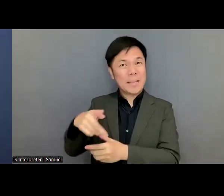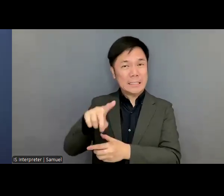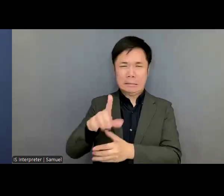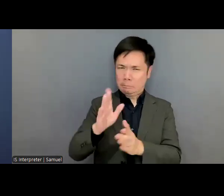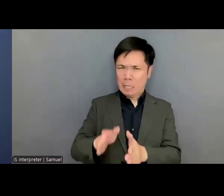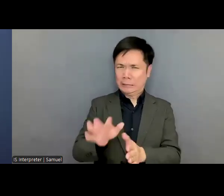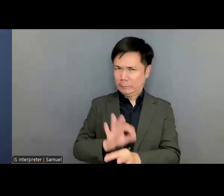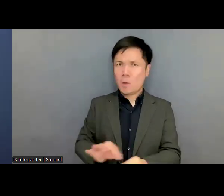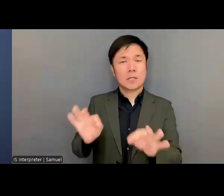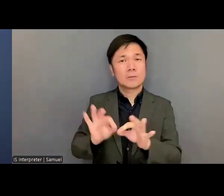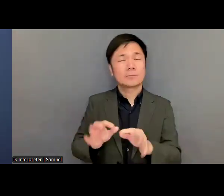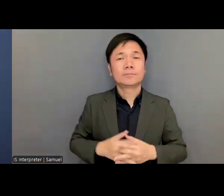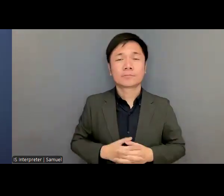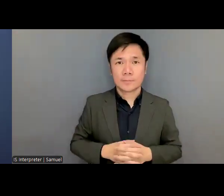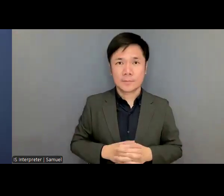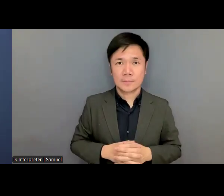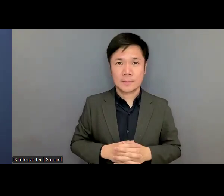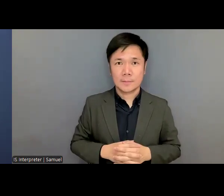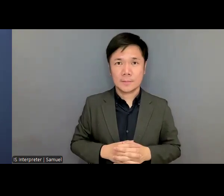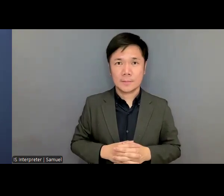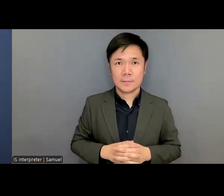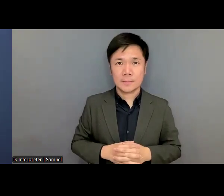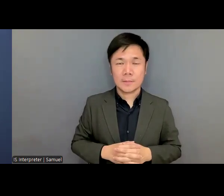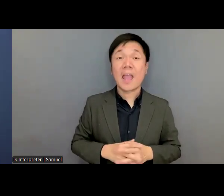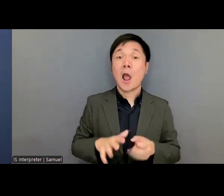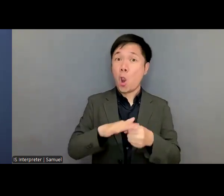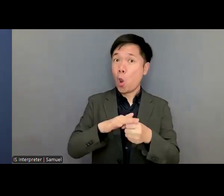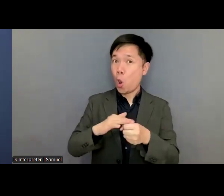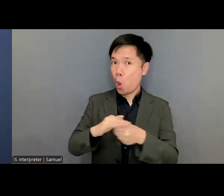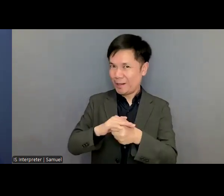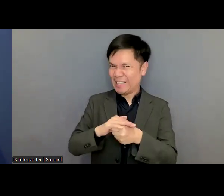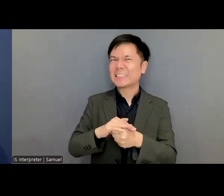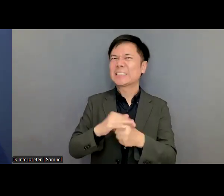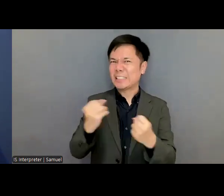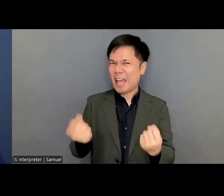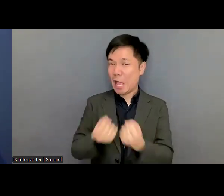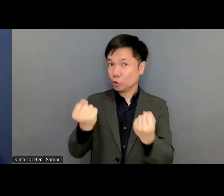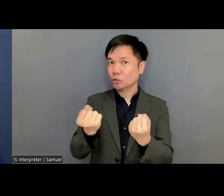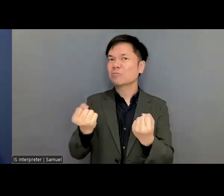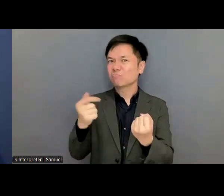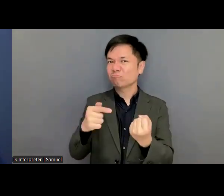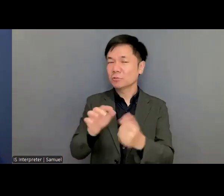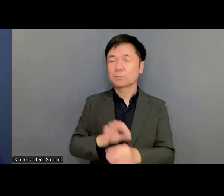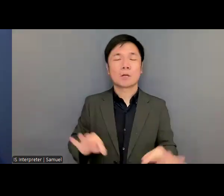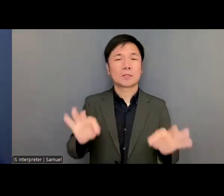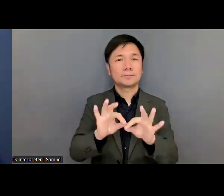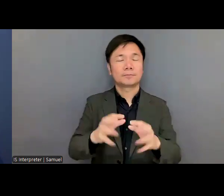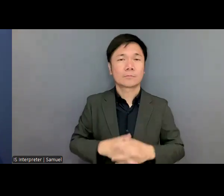difference, and that localized action can make a difference.